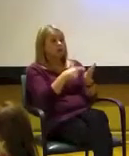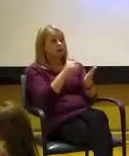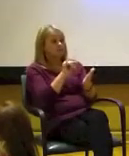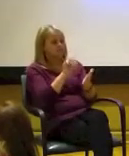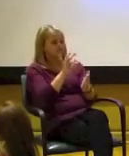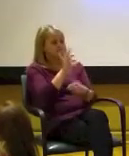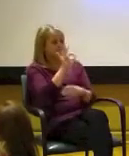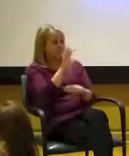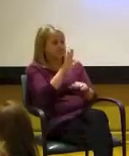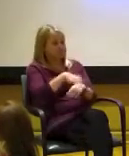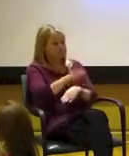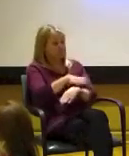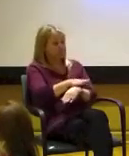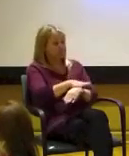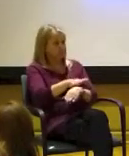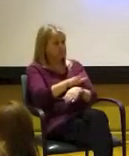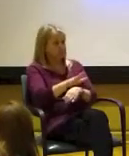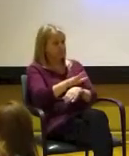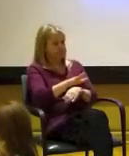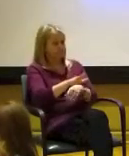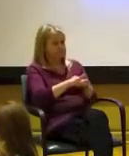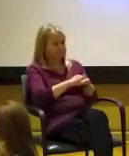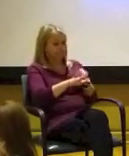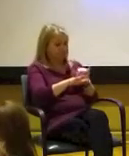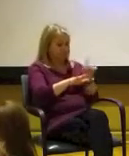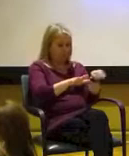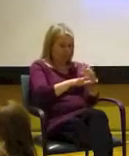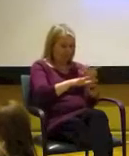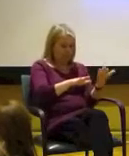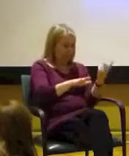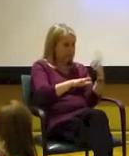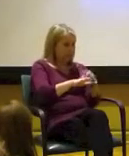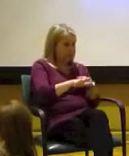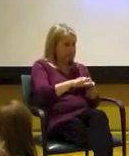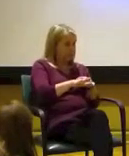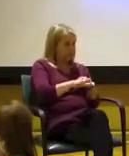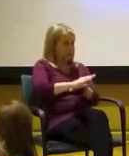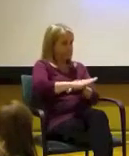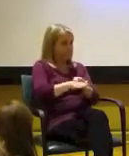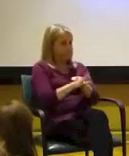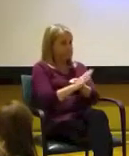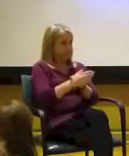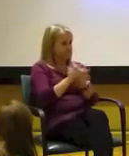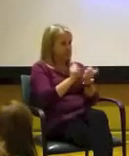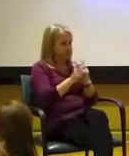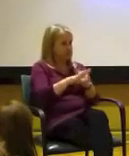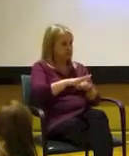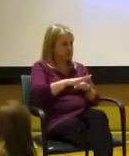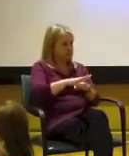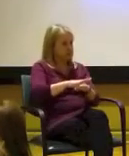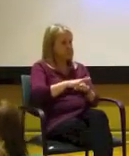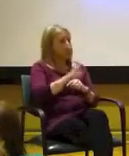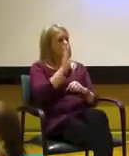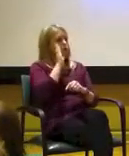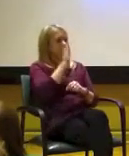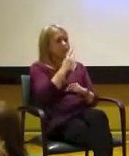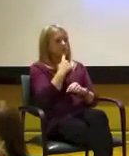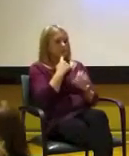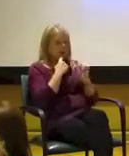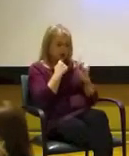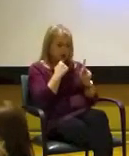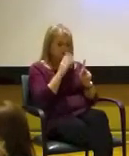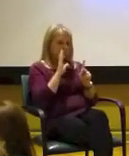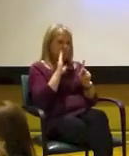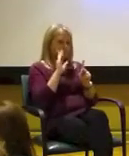foot deformity is the only real thing that's going on, we might say, let's let